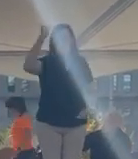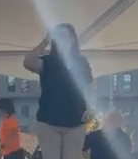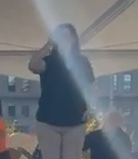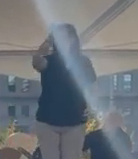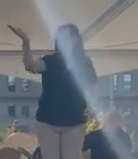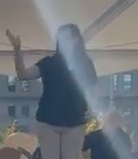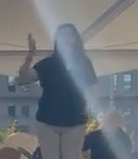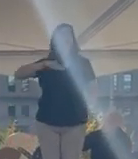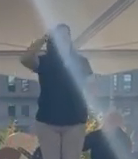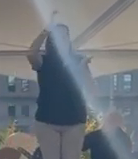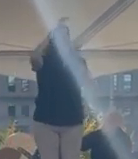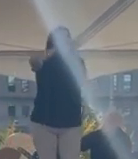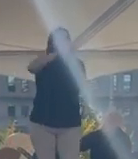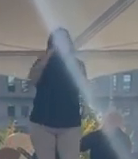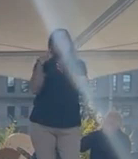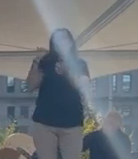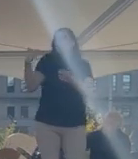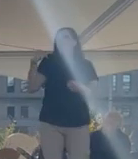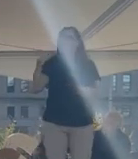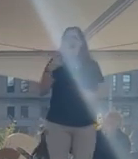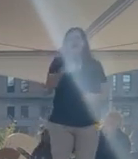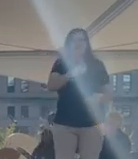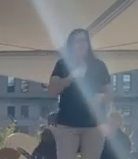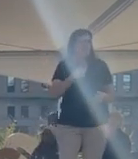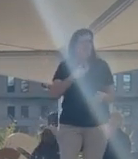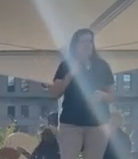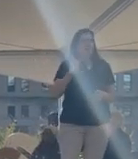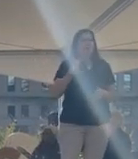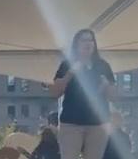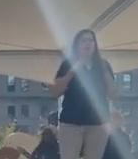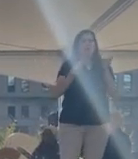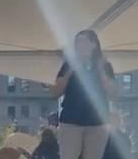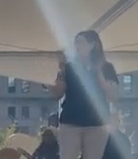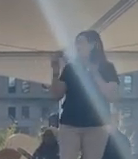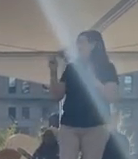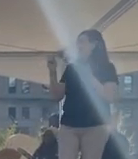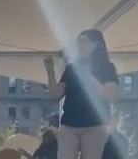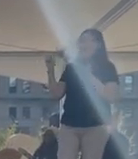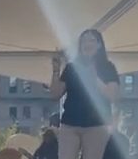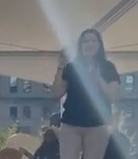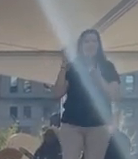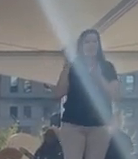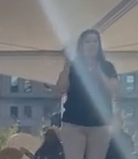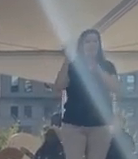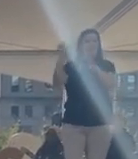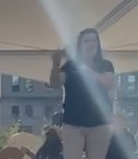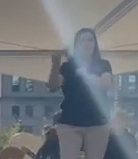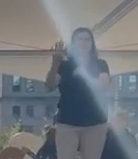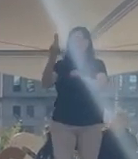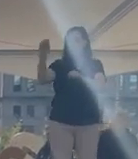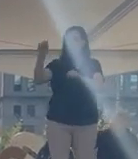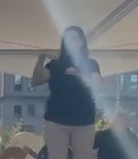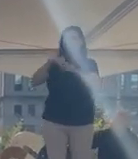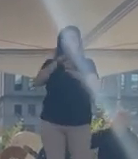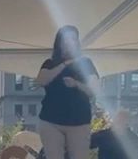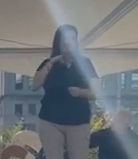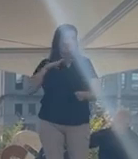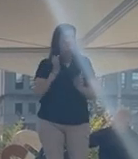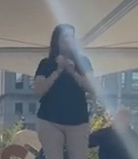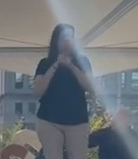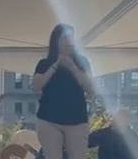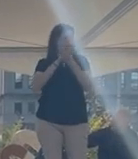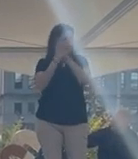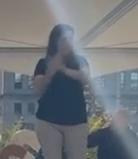known. In fact, my husband just reminded me it was the street back here that we captured buses in Cleveland to make